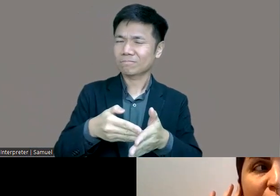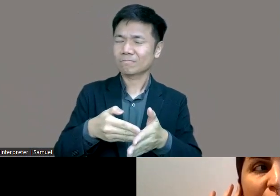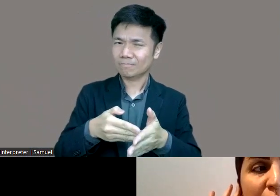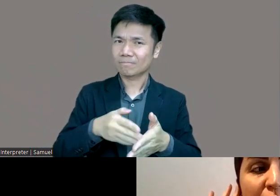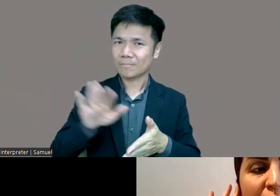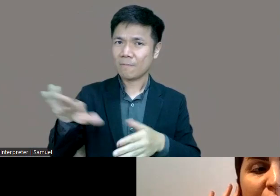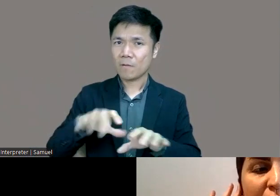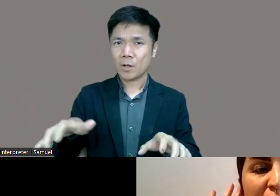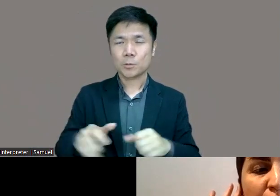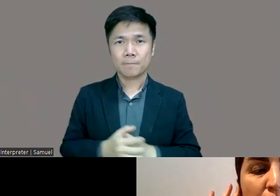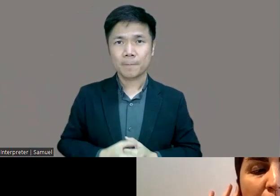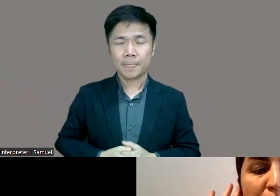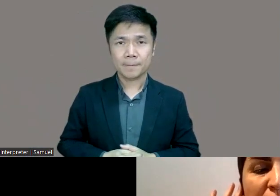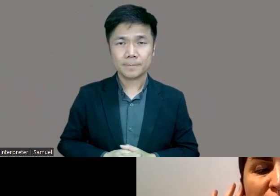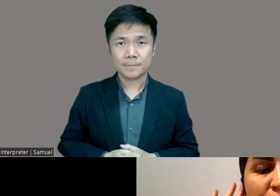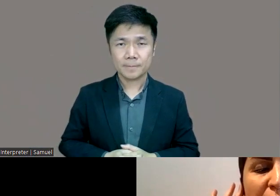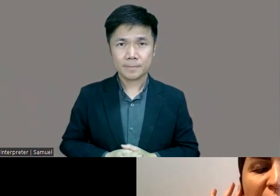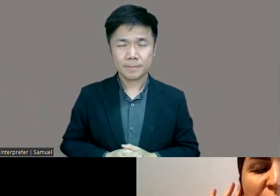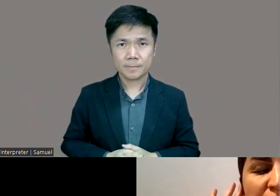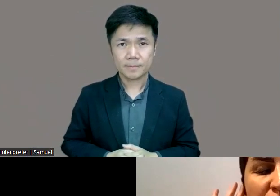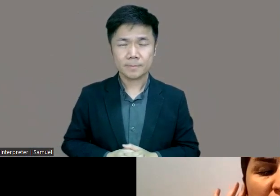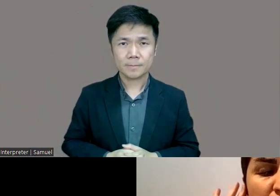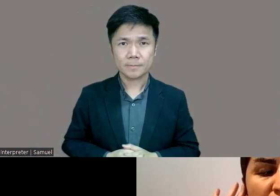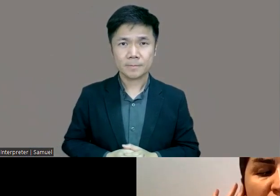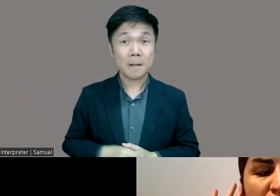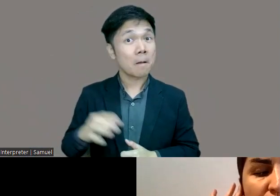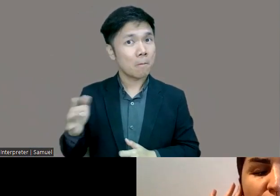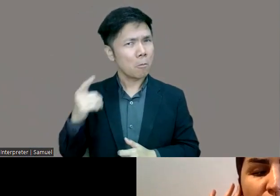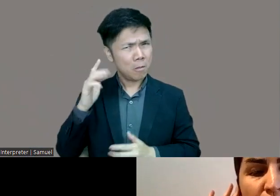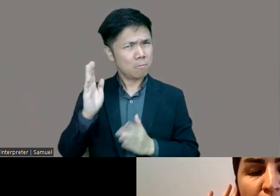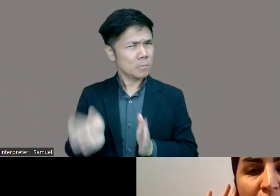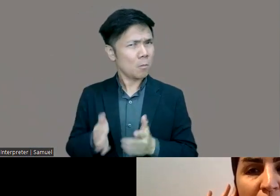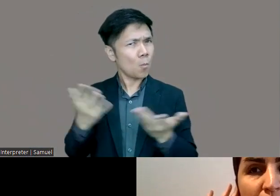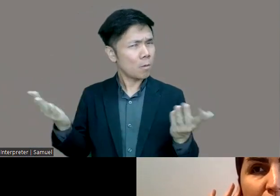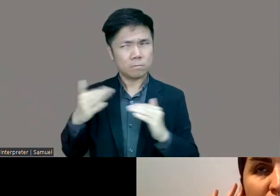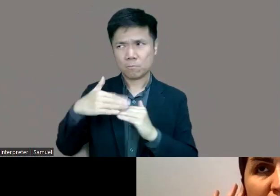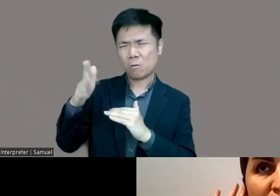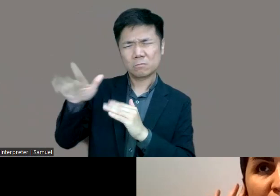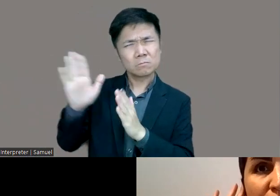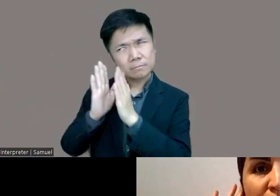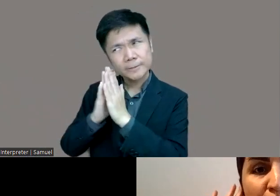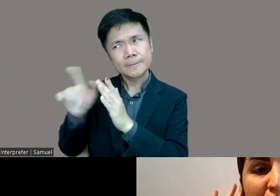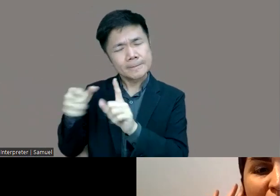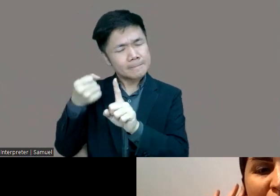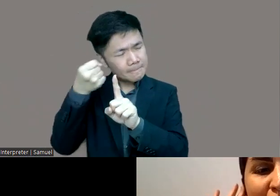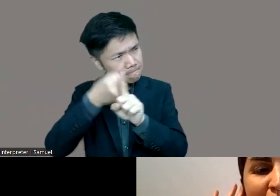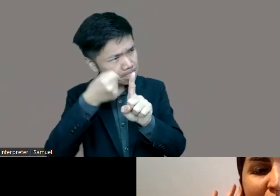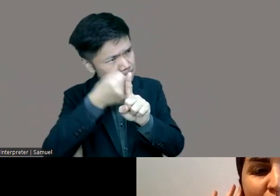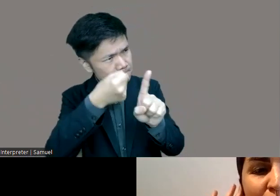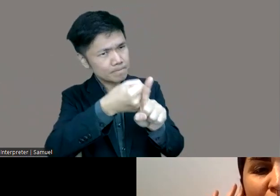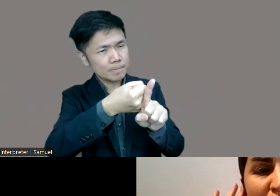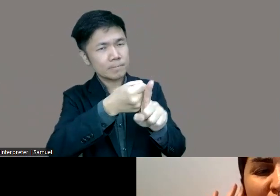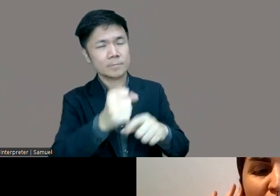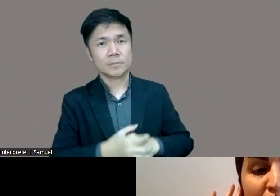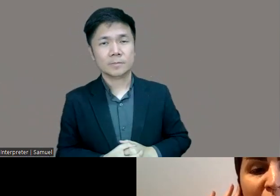national levels that require advocacy. So of course, there are many things that we can